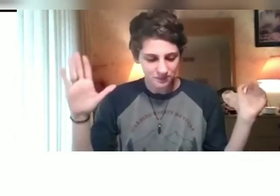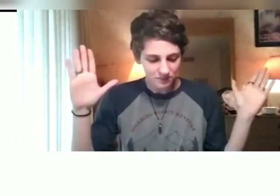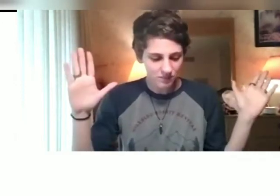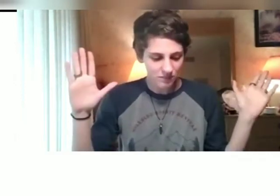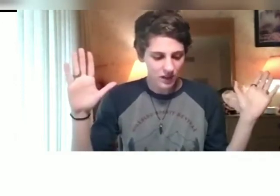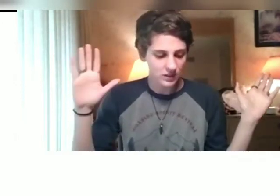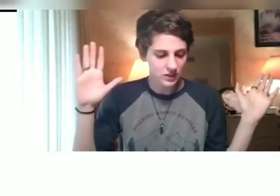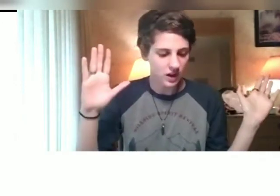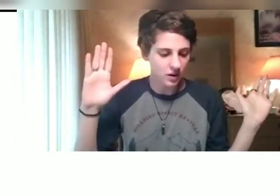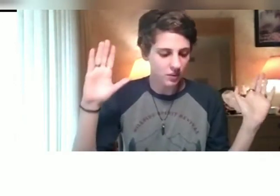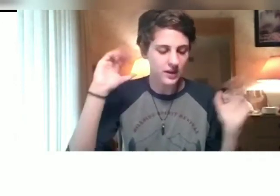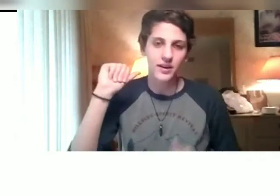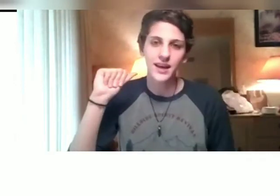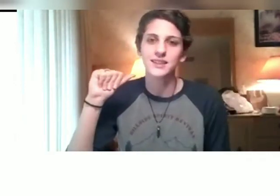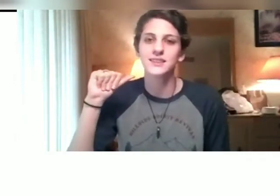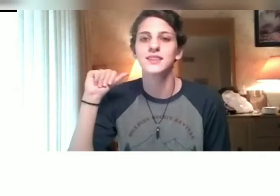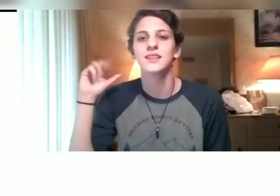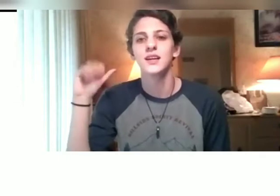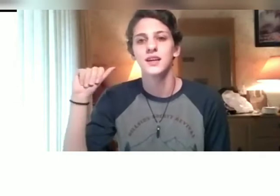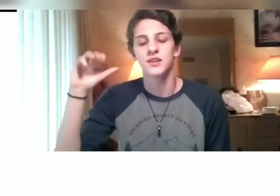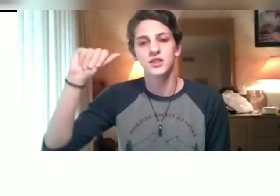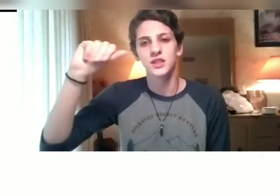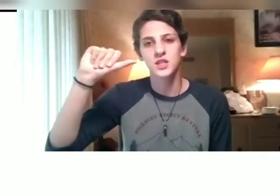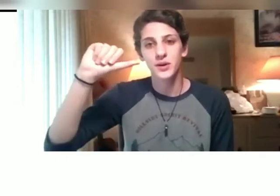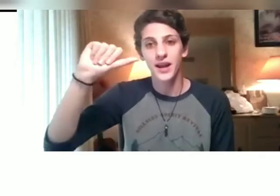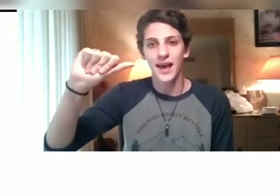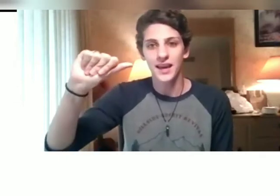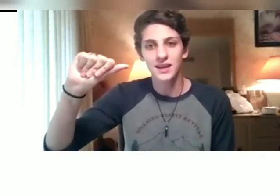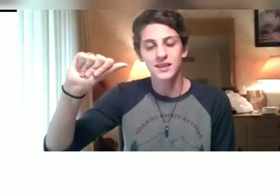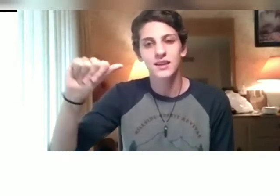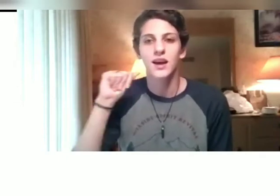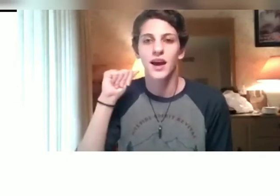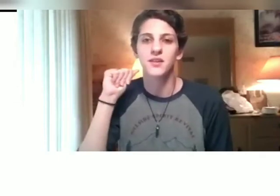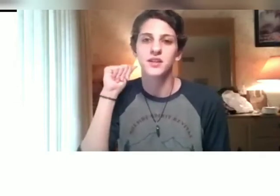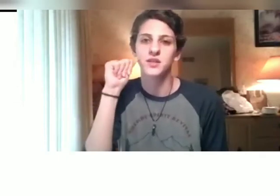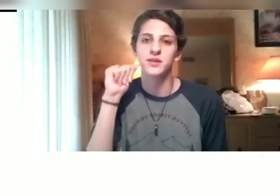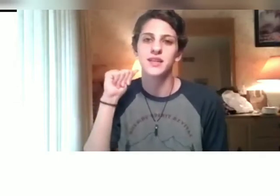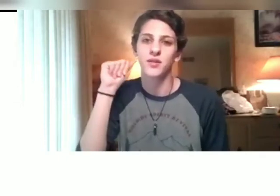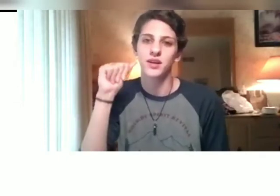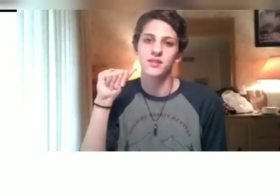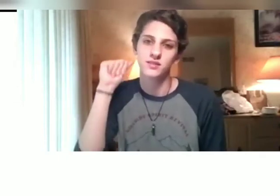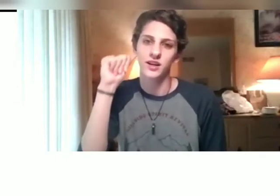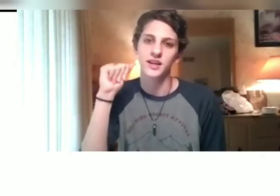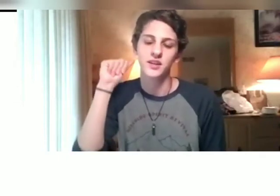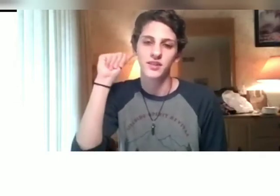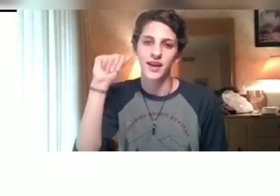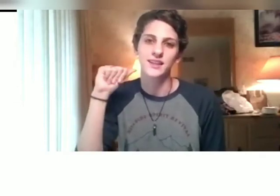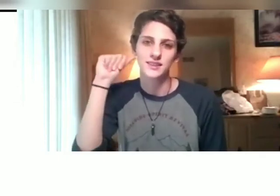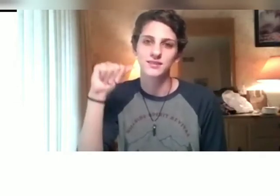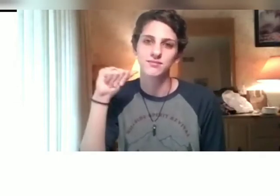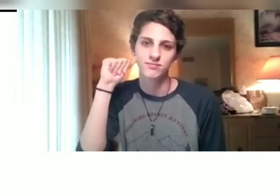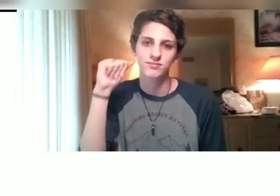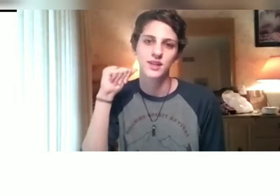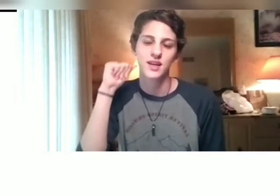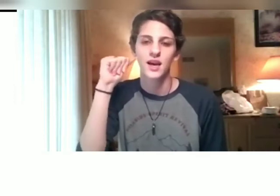uncle. So your aunt, you're just going to do an A, and you're going to do it down here, right? Your